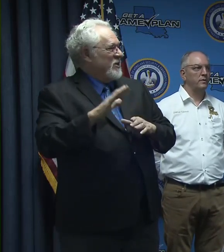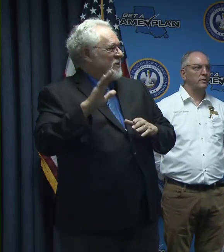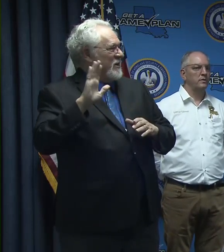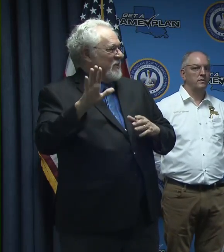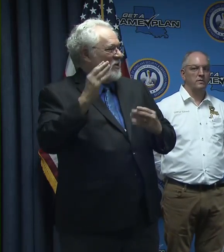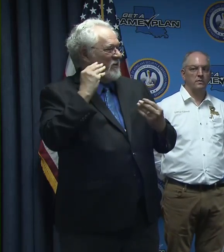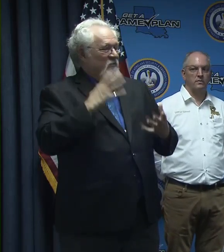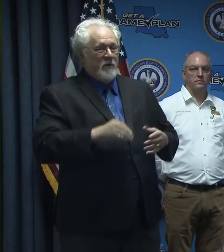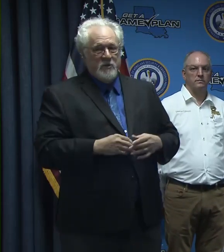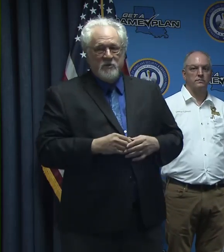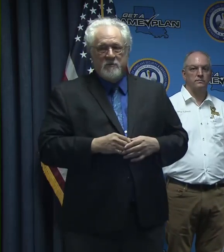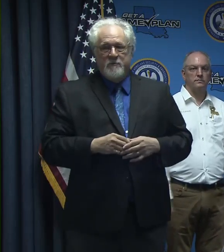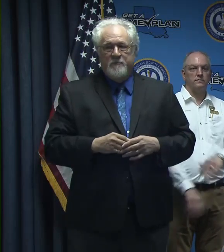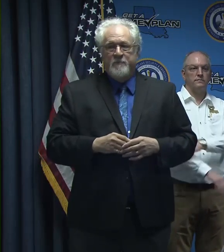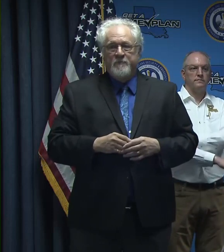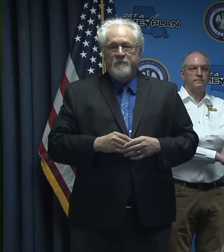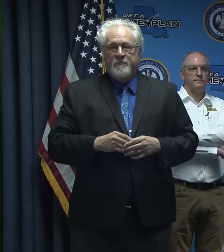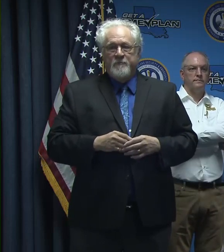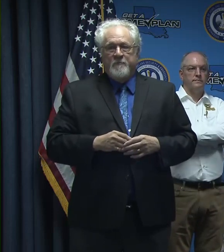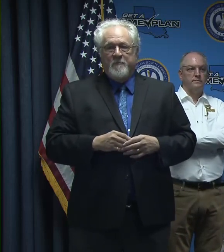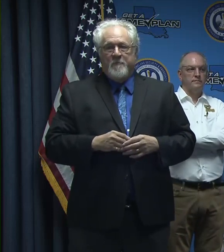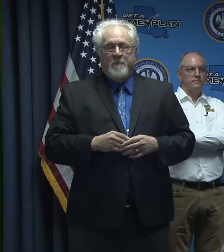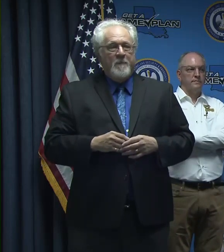this continues.